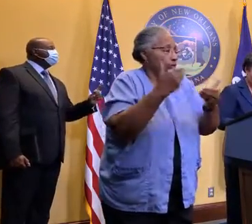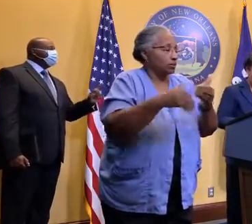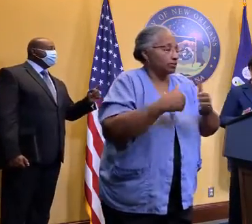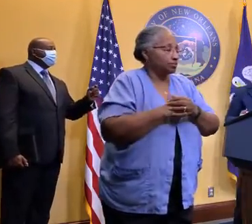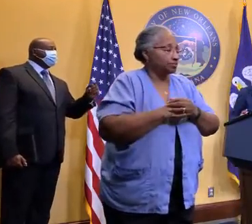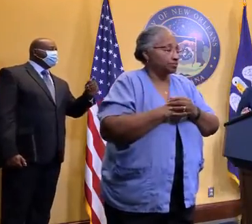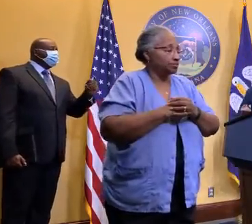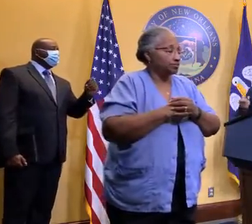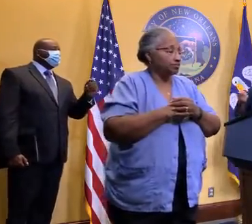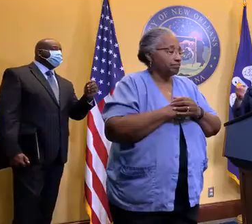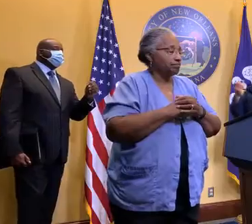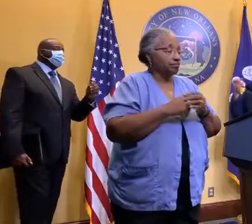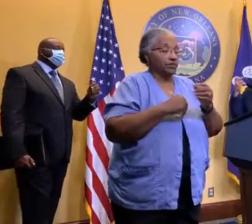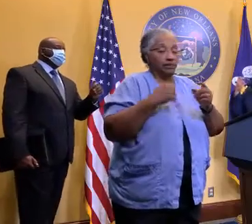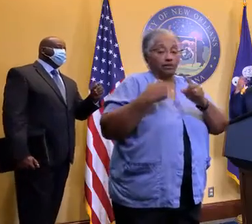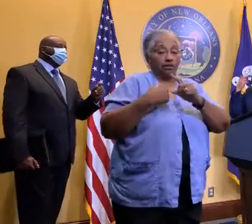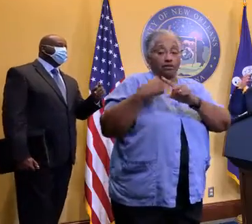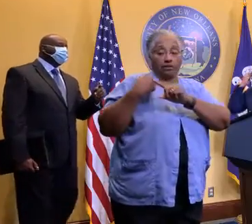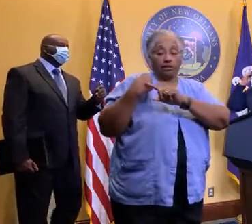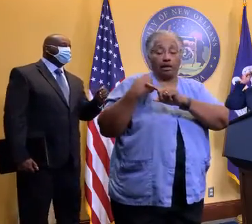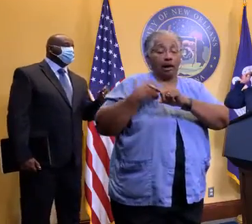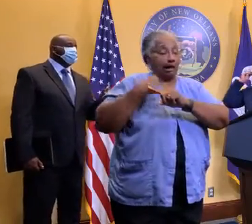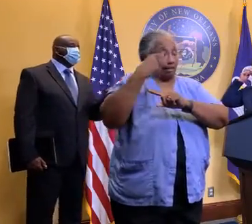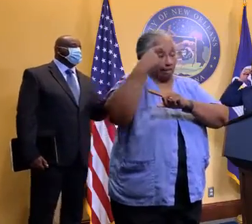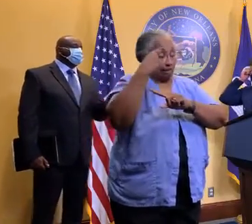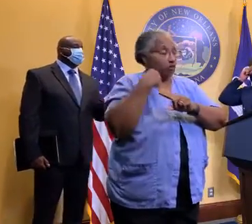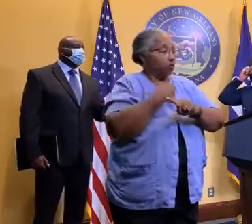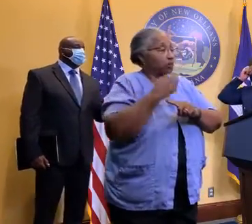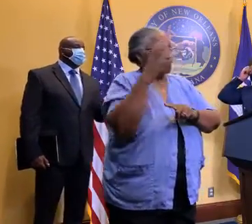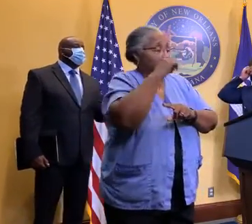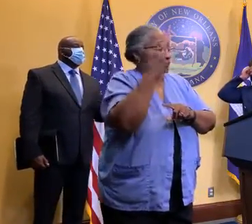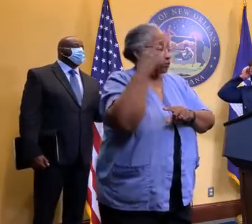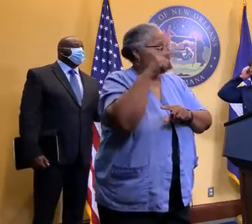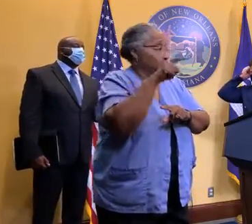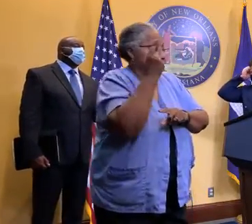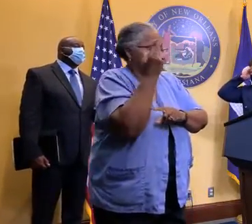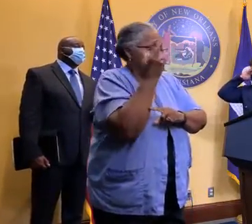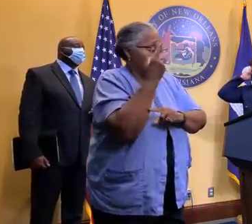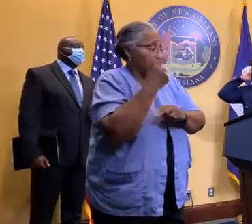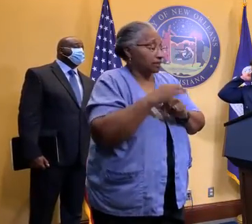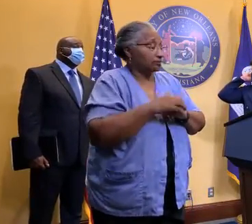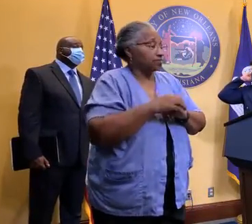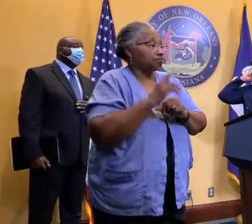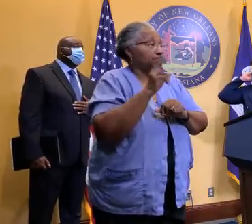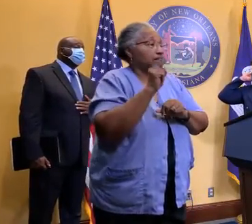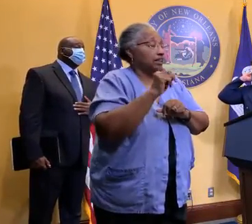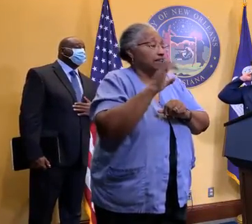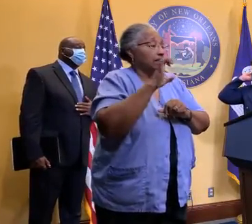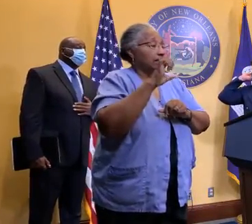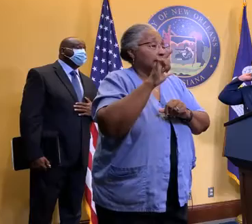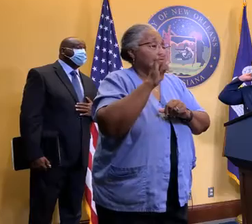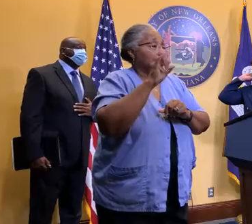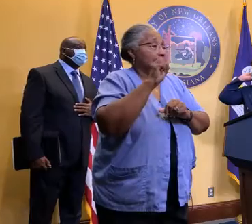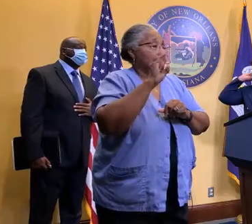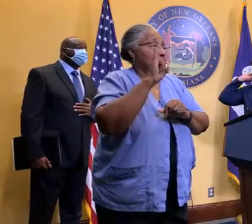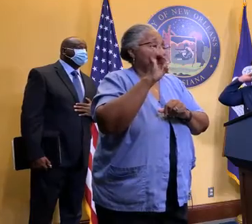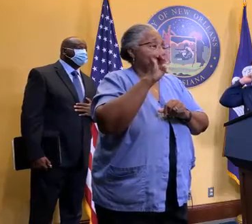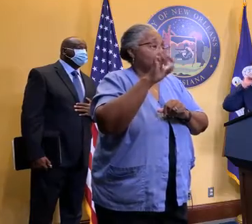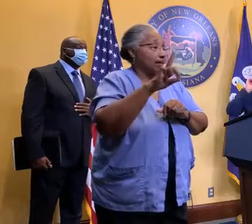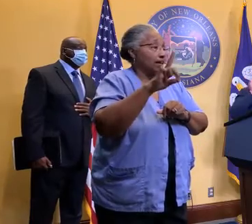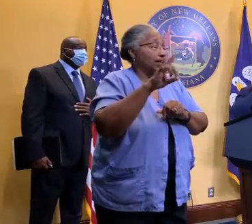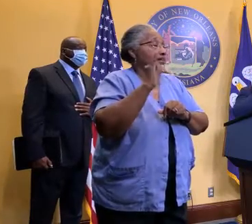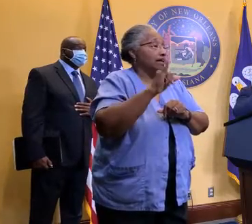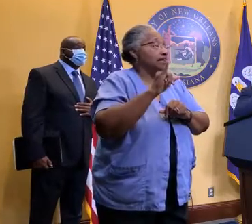questions, Go ahead. I think part of what we're missing for you and I understand is the unclassified is the appointee person like